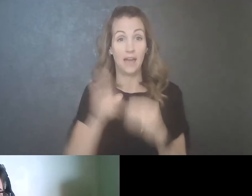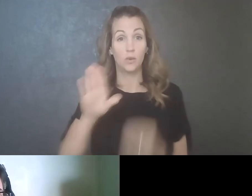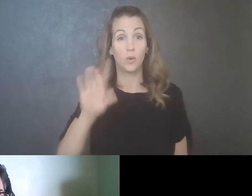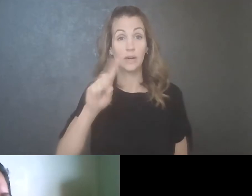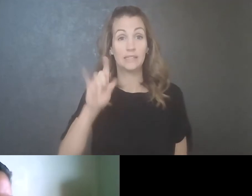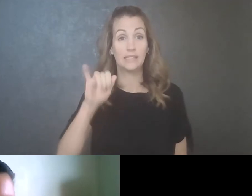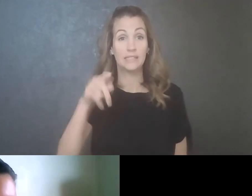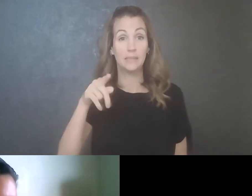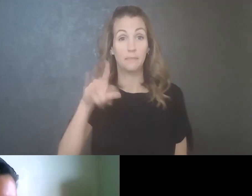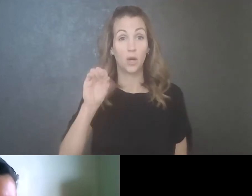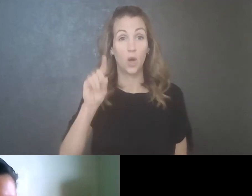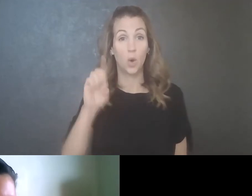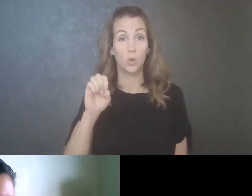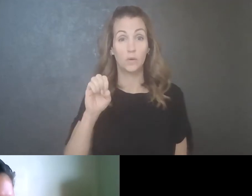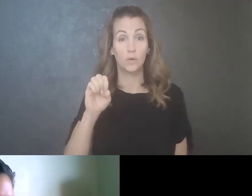you in?